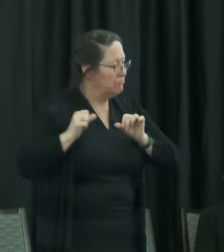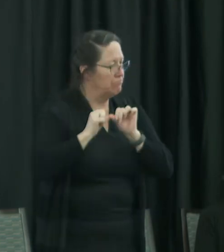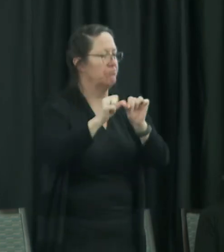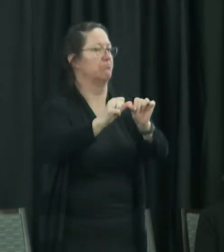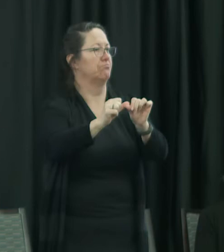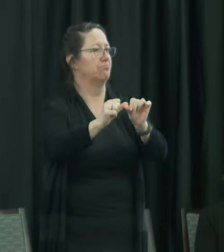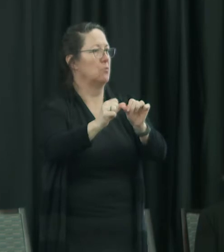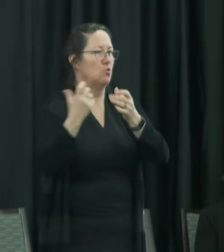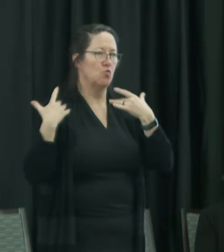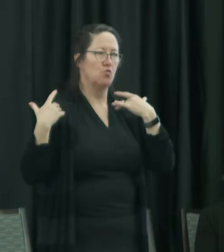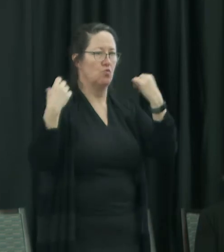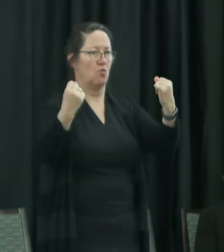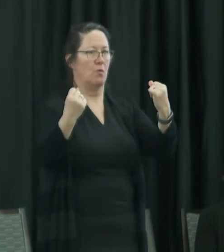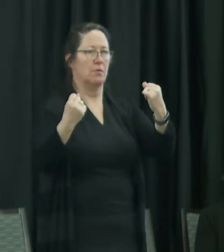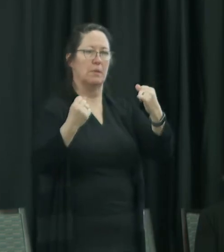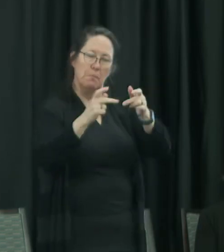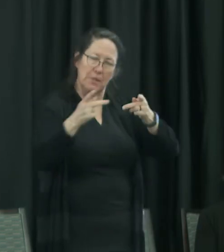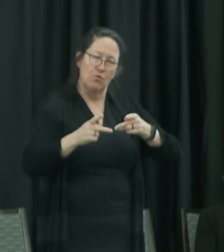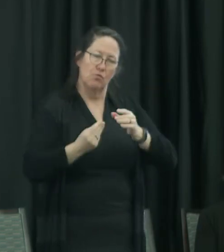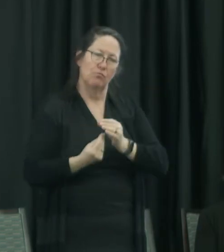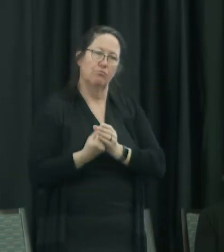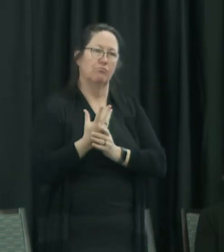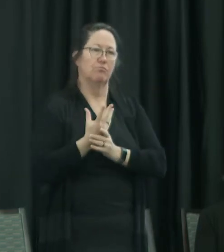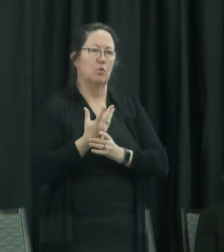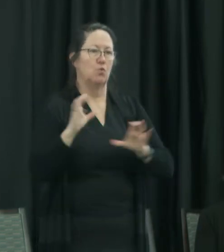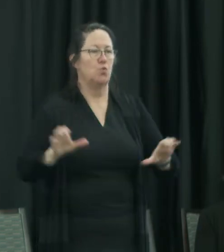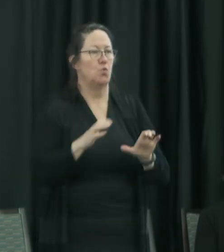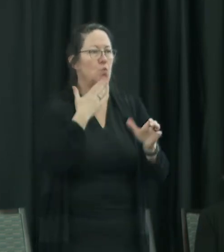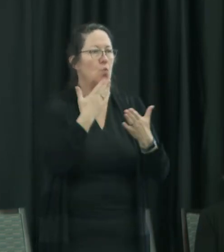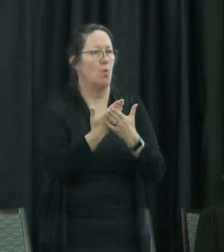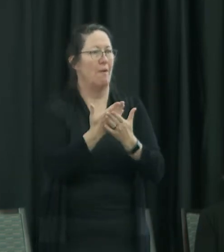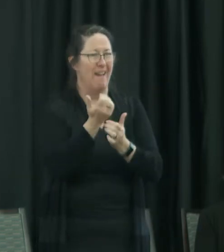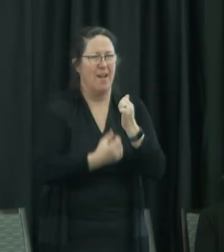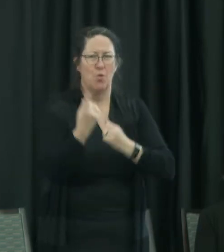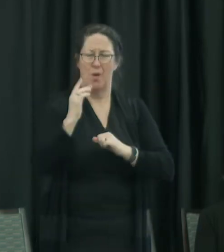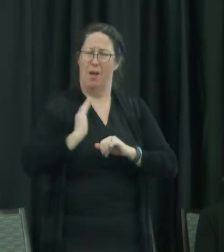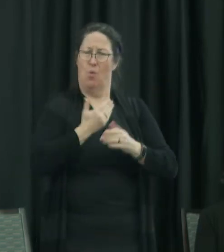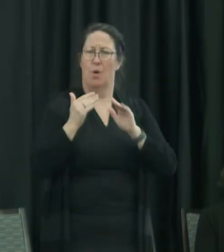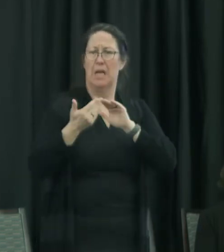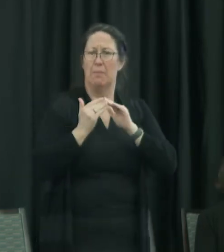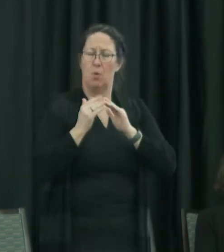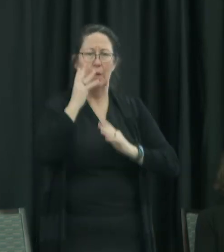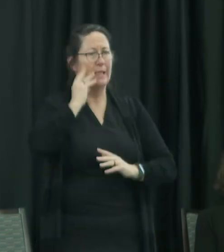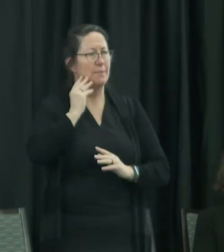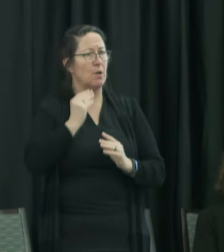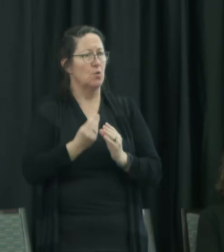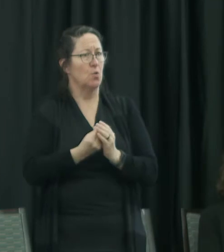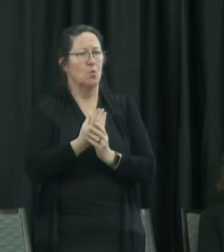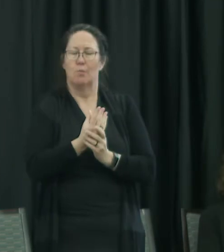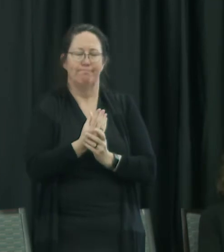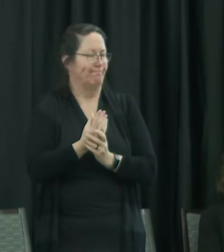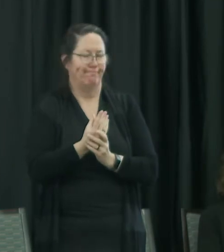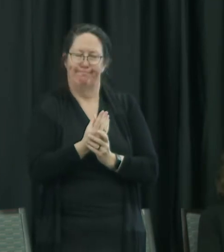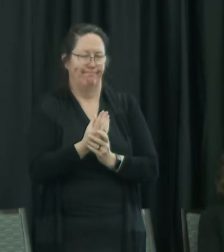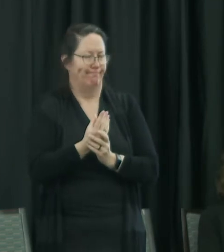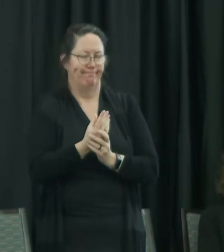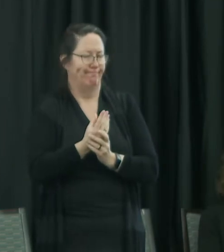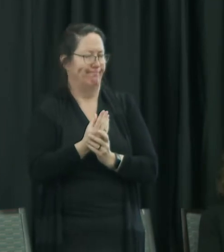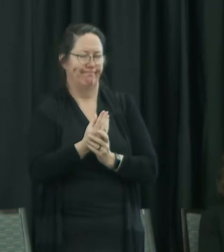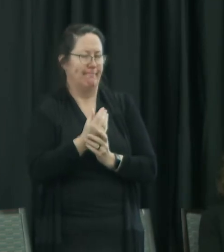stronger, and in a position to thrive. Not everyone in our community has experienced growth after